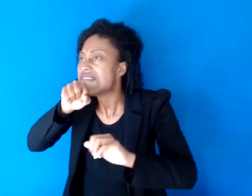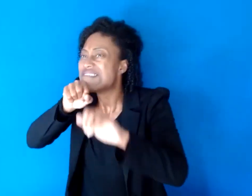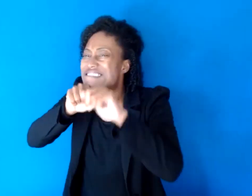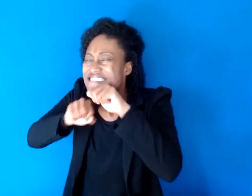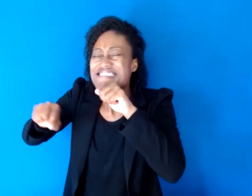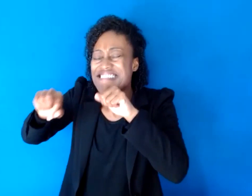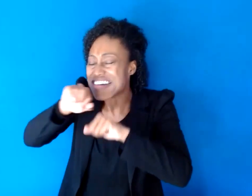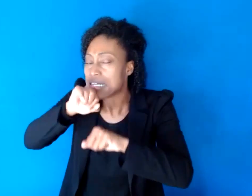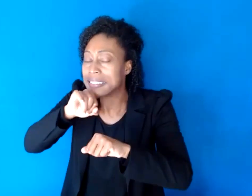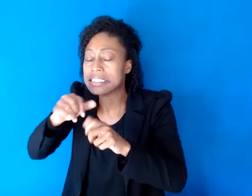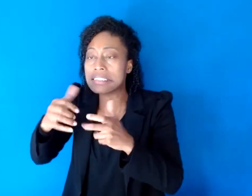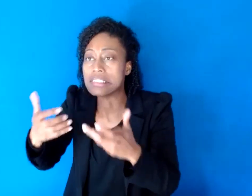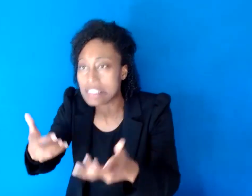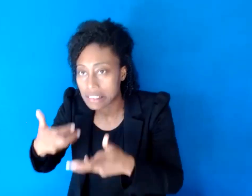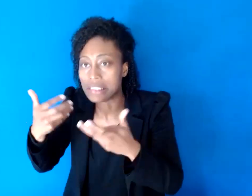know, um,